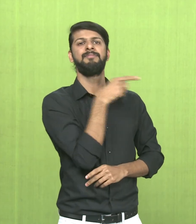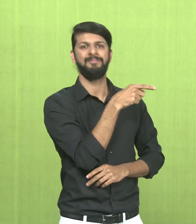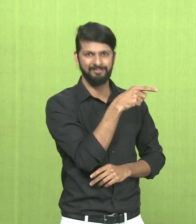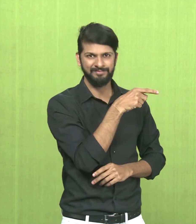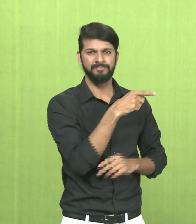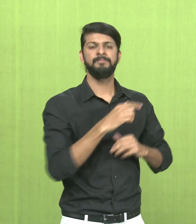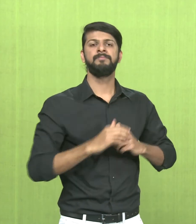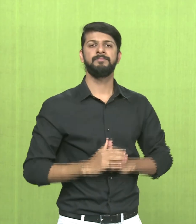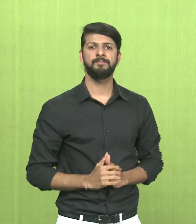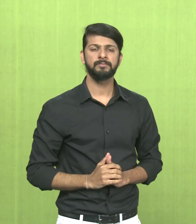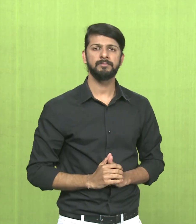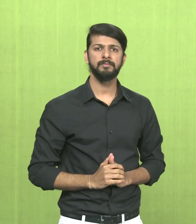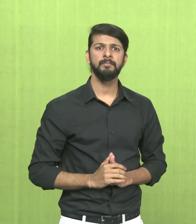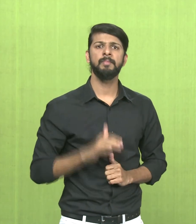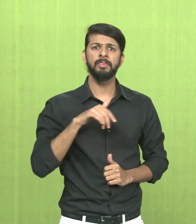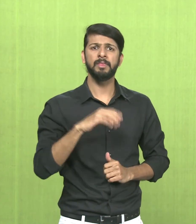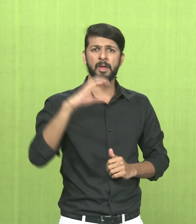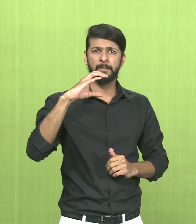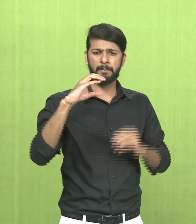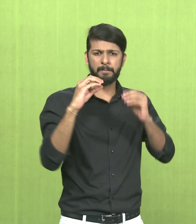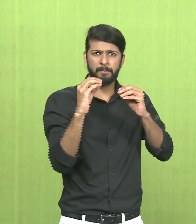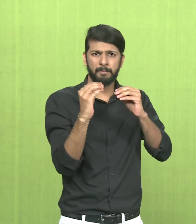by analyzing, breaking and reassembling